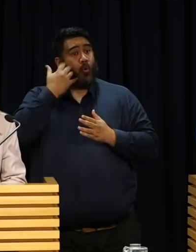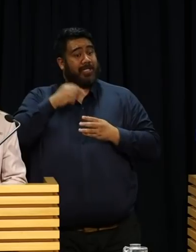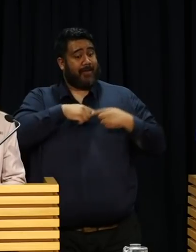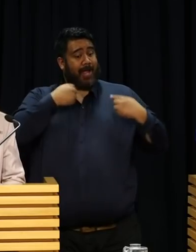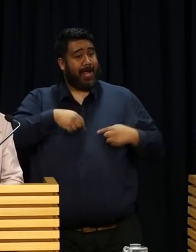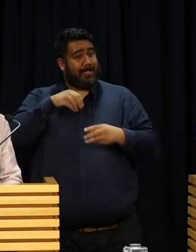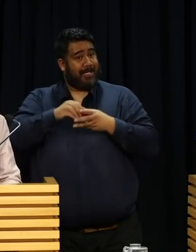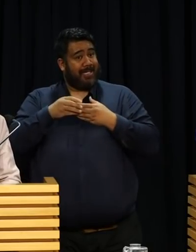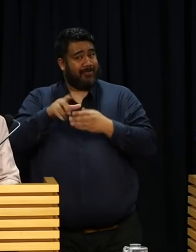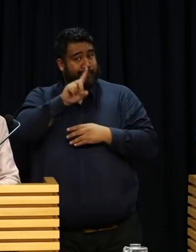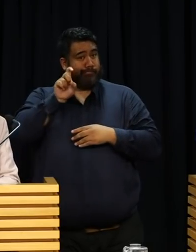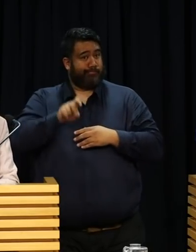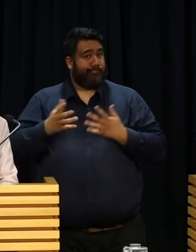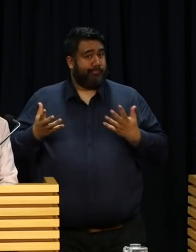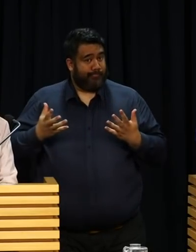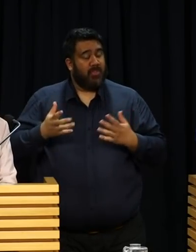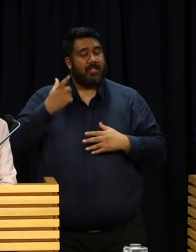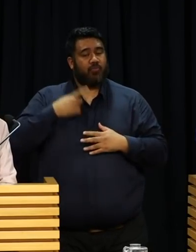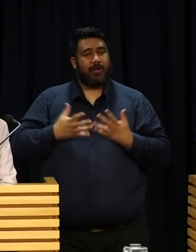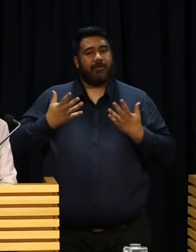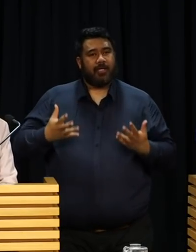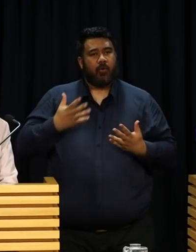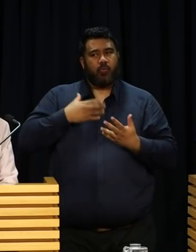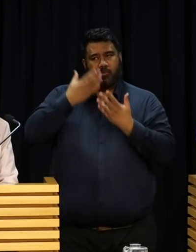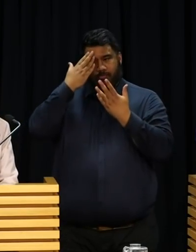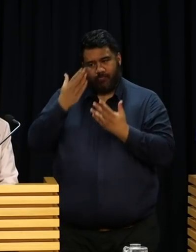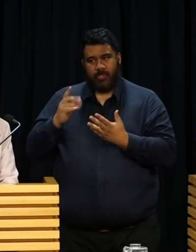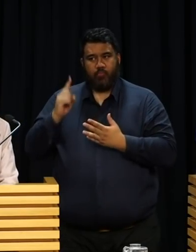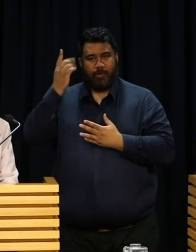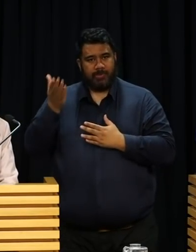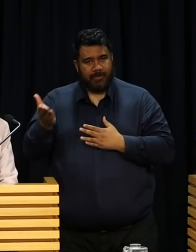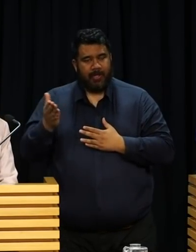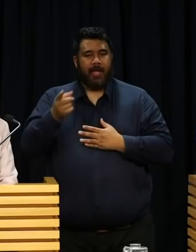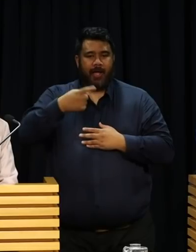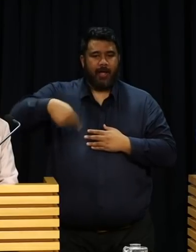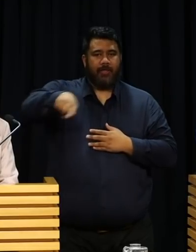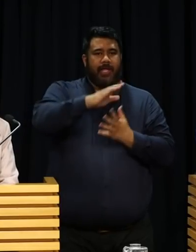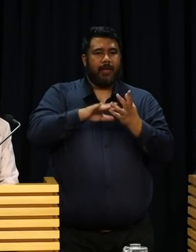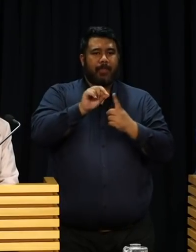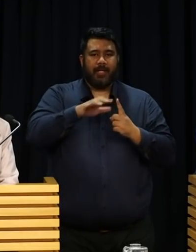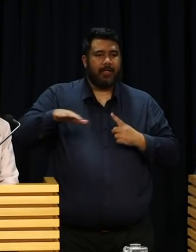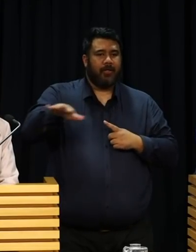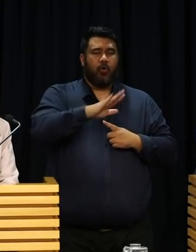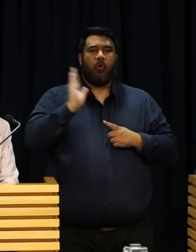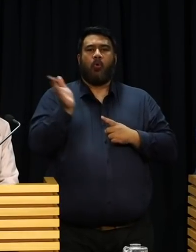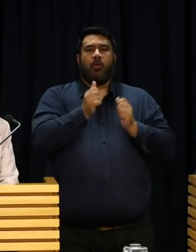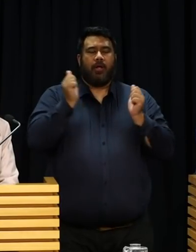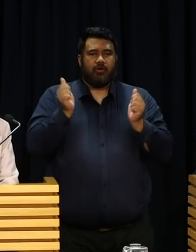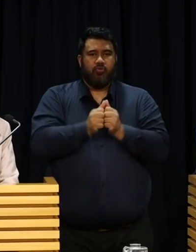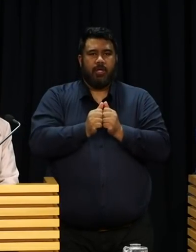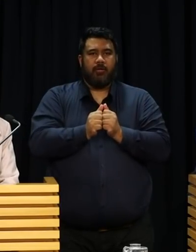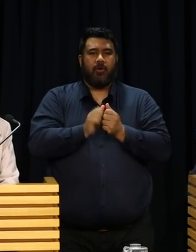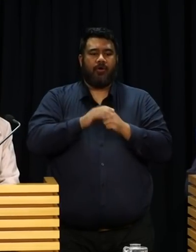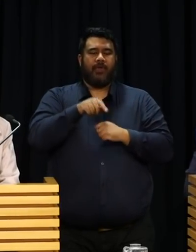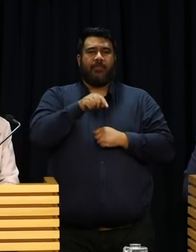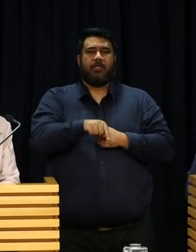I want to acknowledge the role and the support of the Prime Minister and all my ministerial colleagues in agreeing to the advice